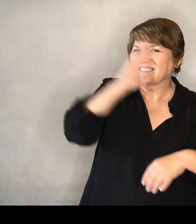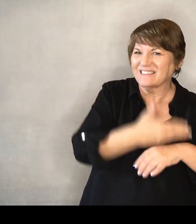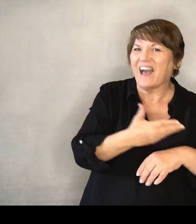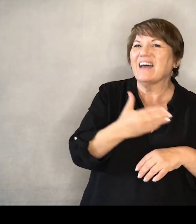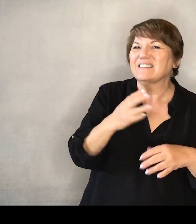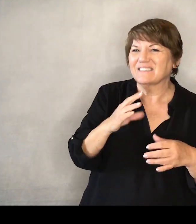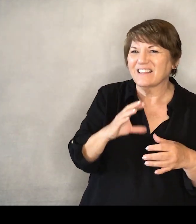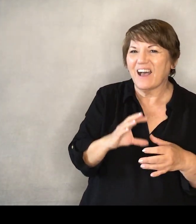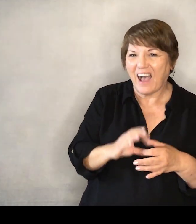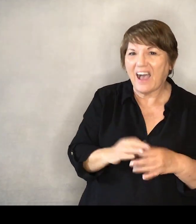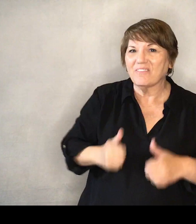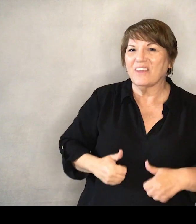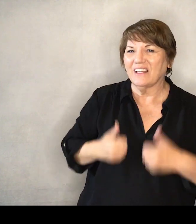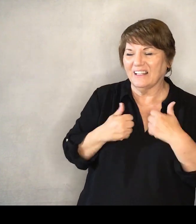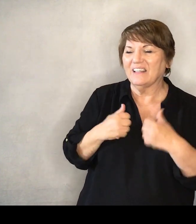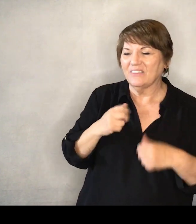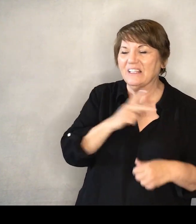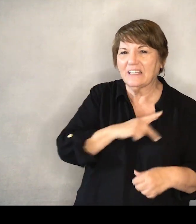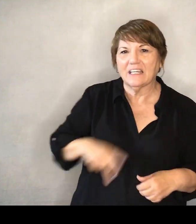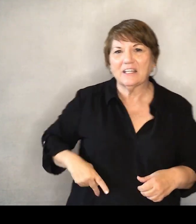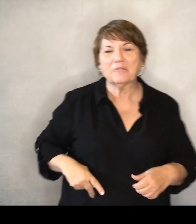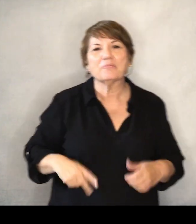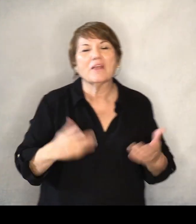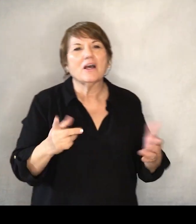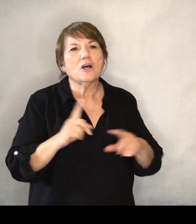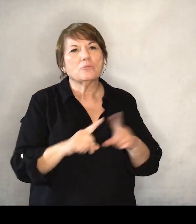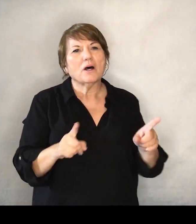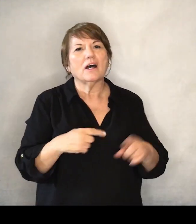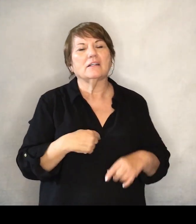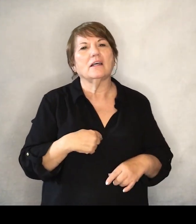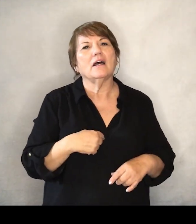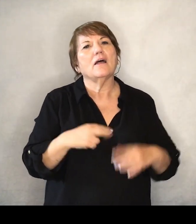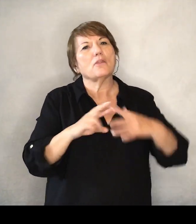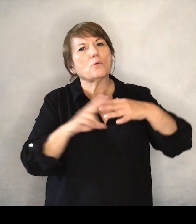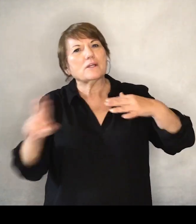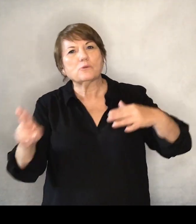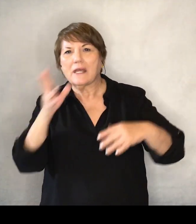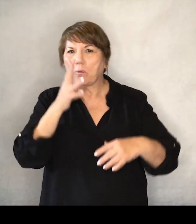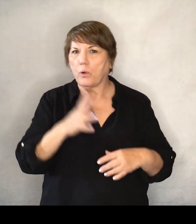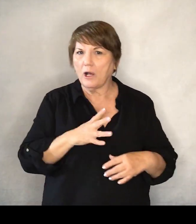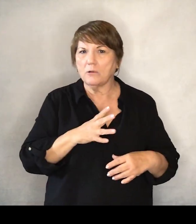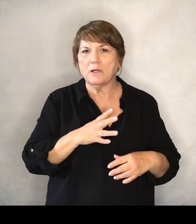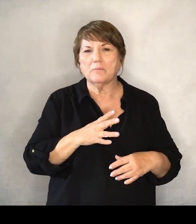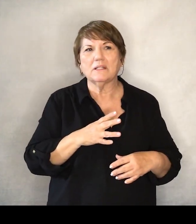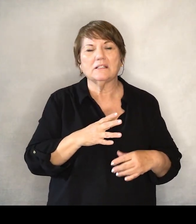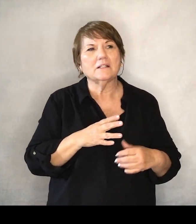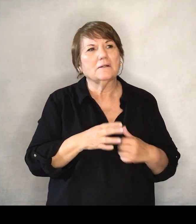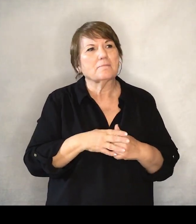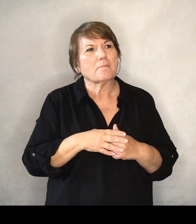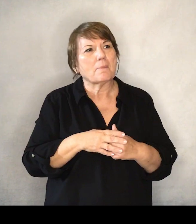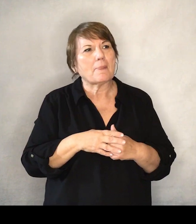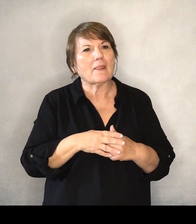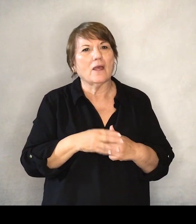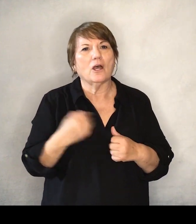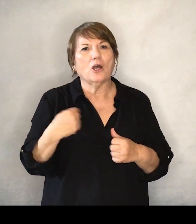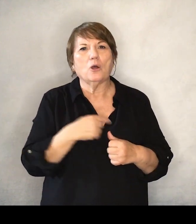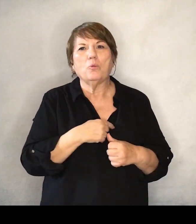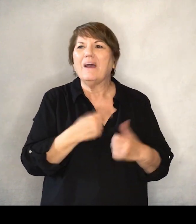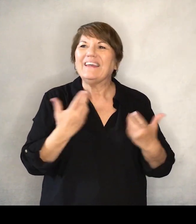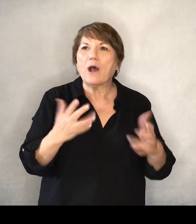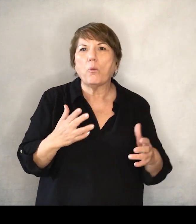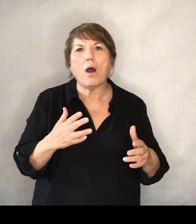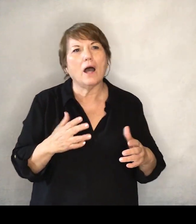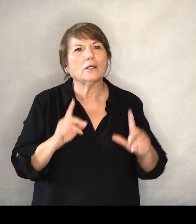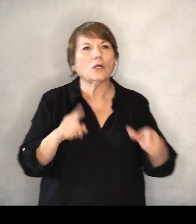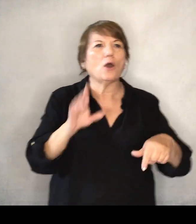it? Now, truly, though, what I said at the retreat was we don't want to be known as the fifth person from